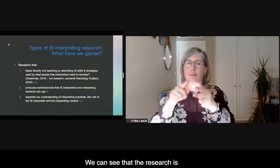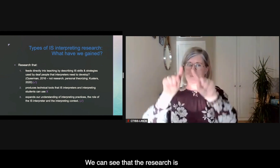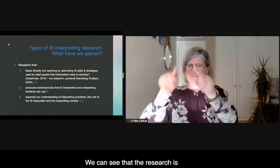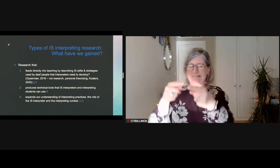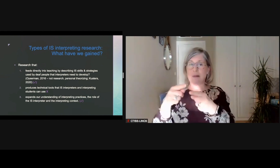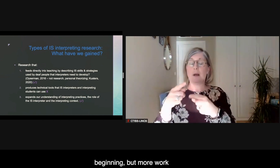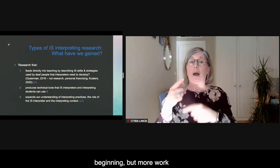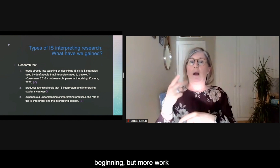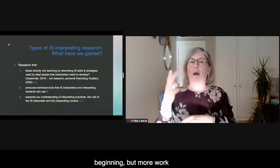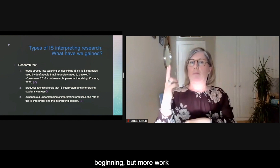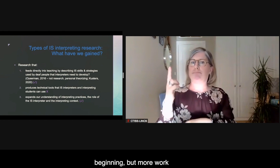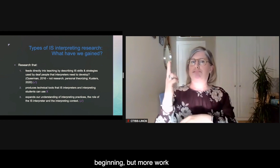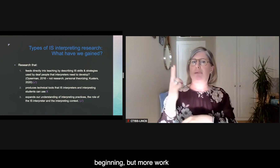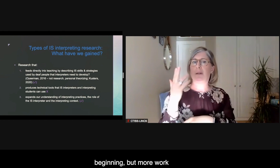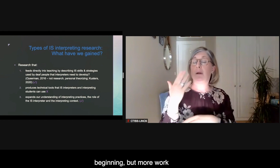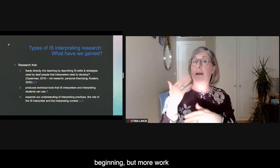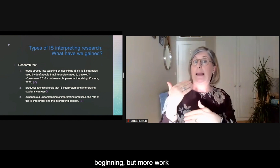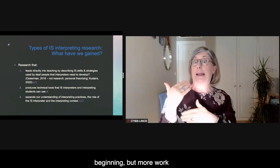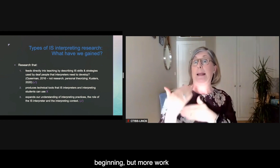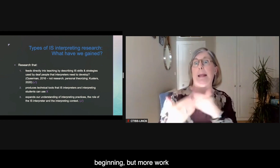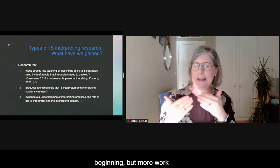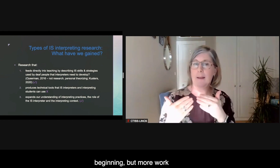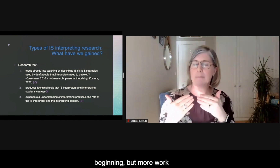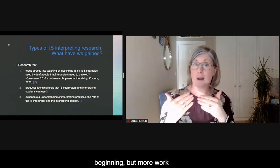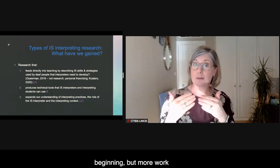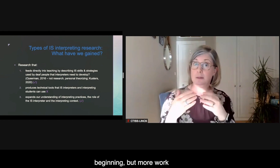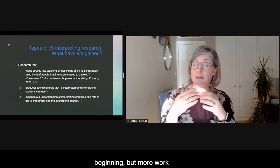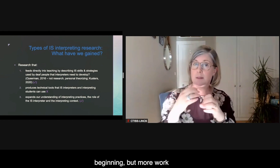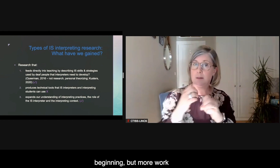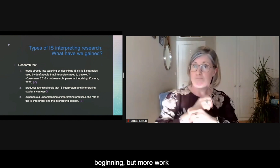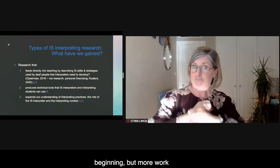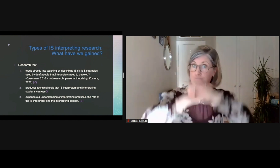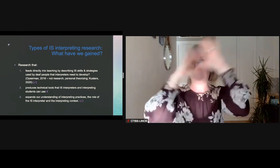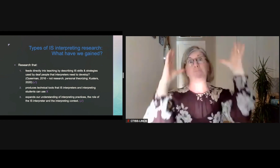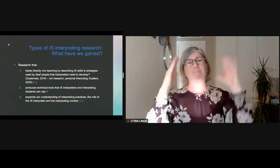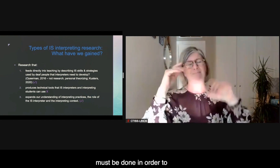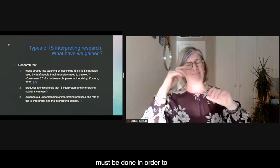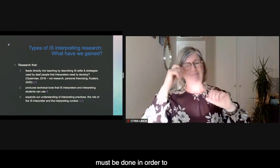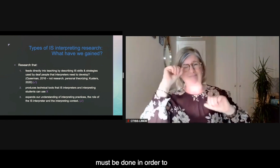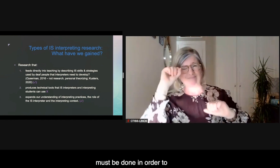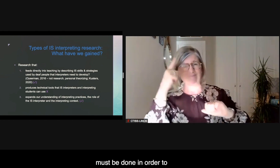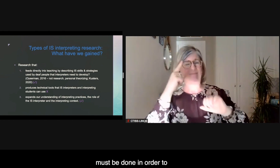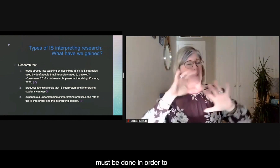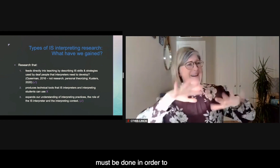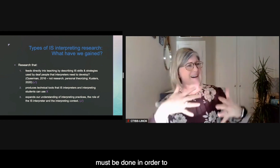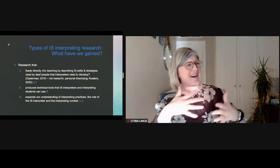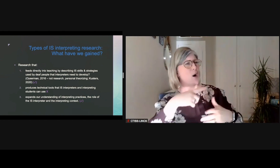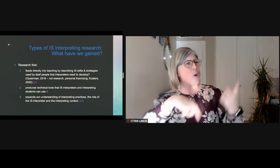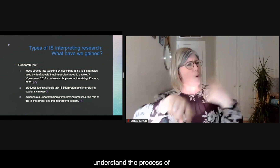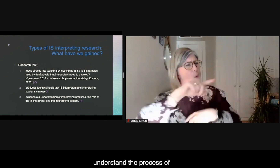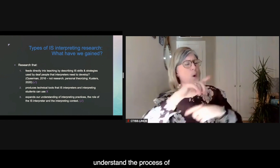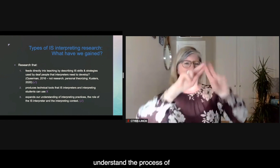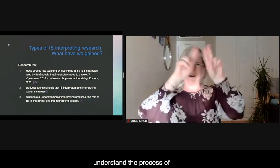is beginning, but more work must be done in order to understand the process of interpreting IS at the conference level.